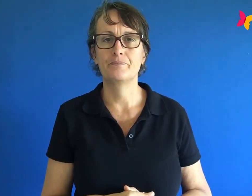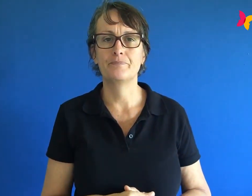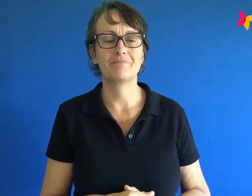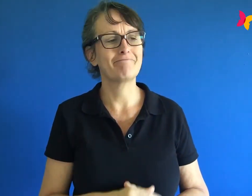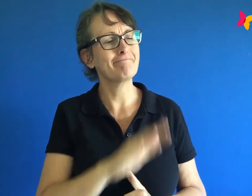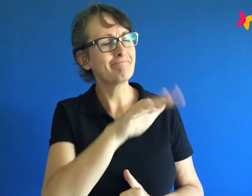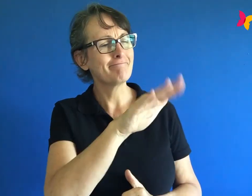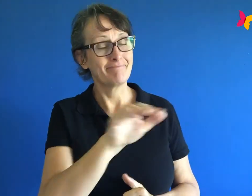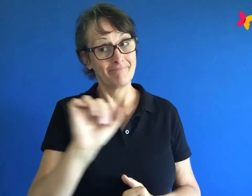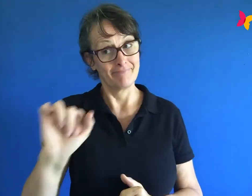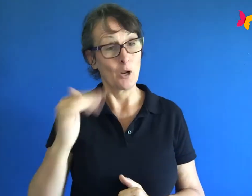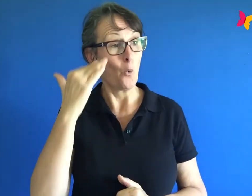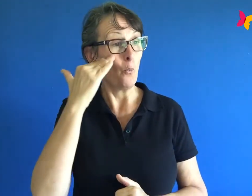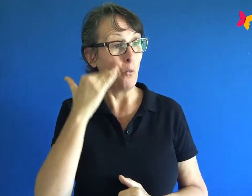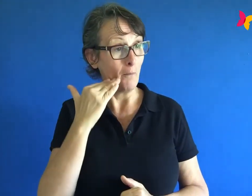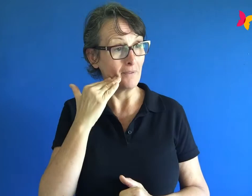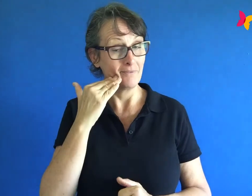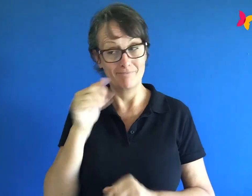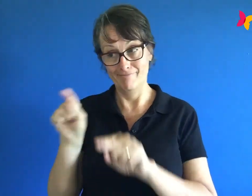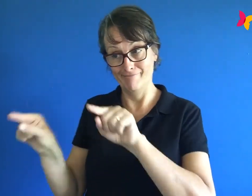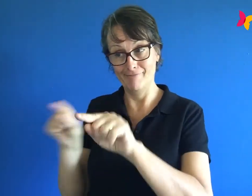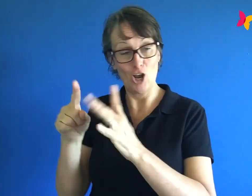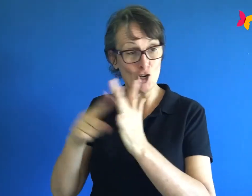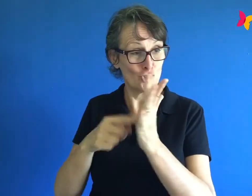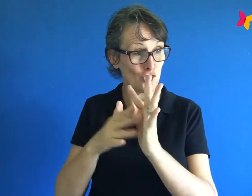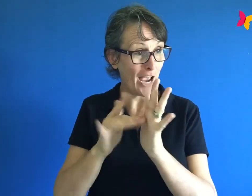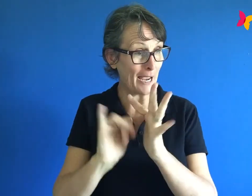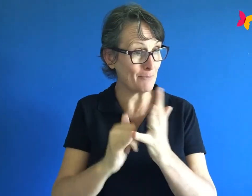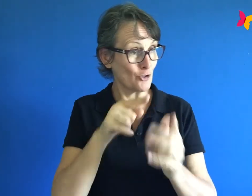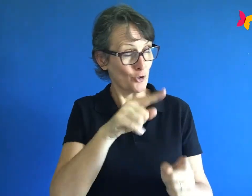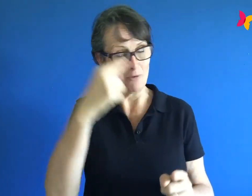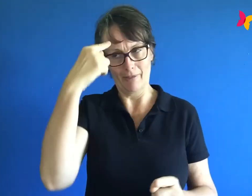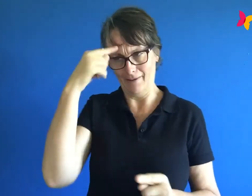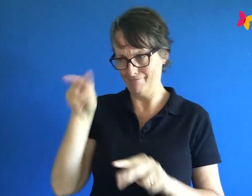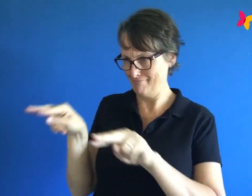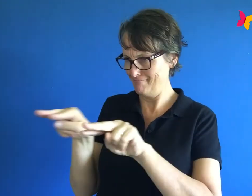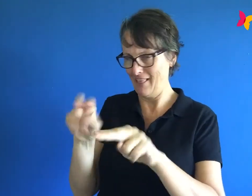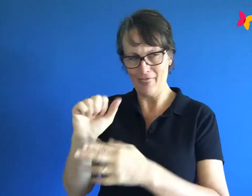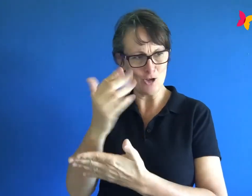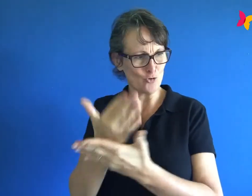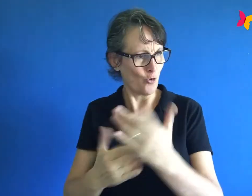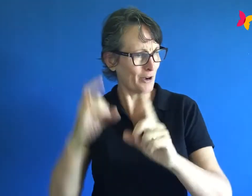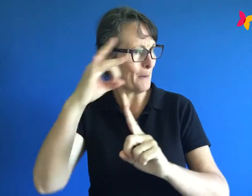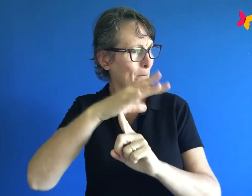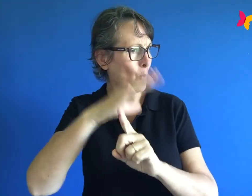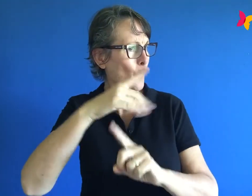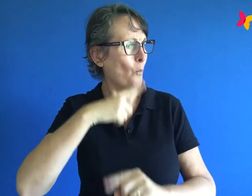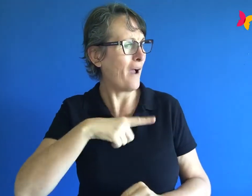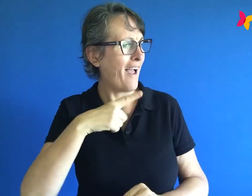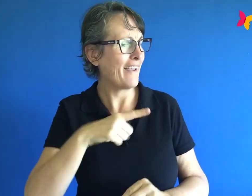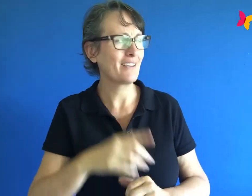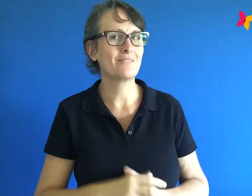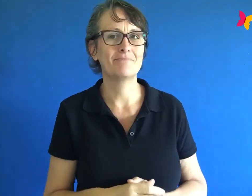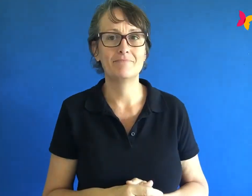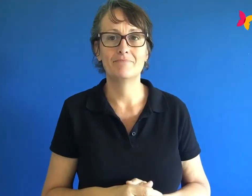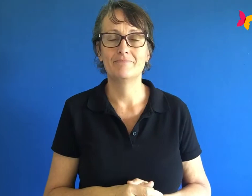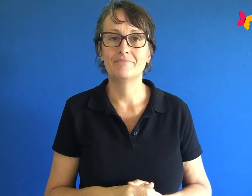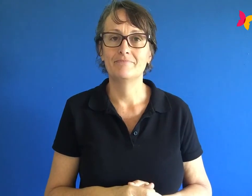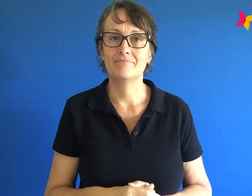guess Caroline and James's story, really, that's going to stay with you. I think I relate it as I think many parents will,